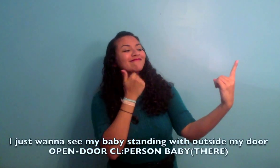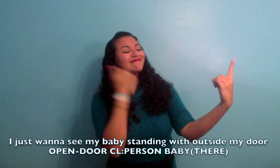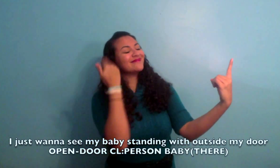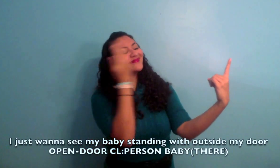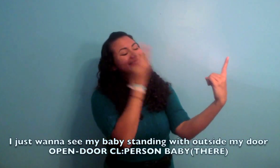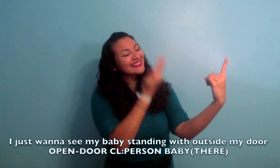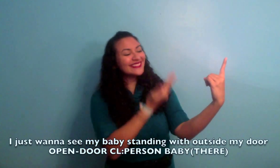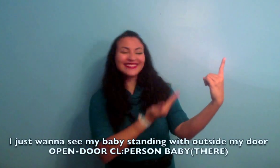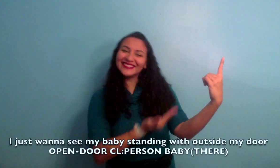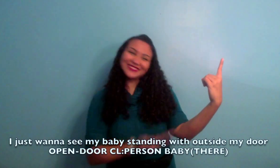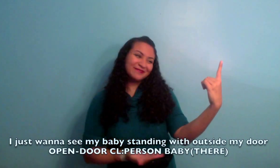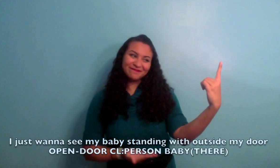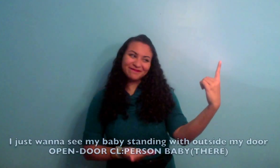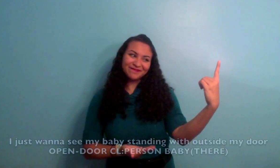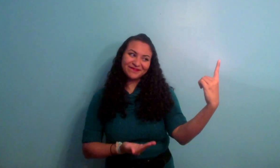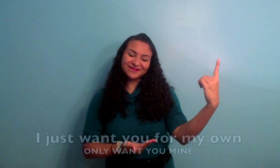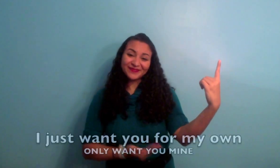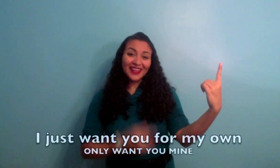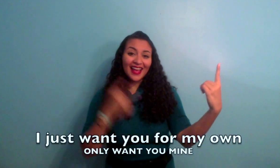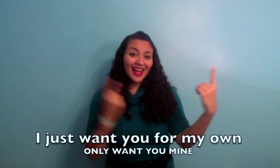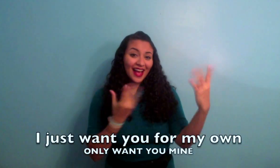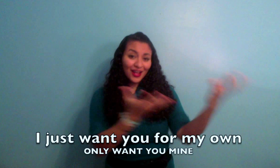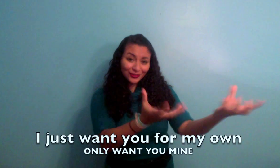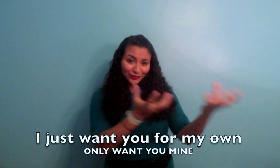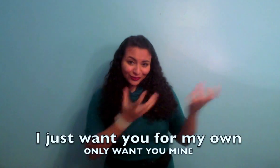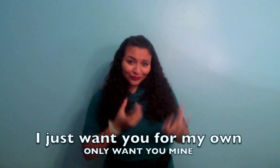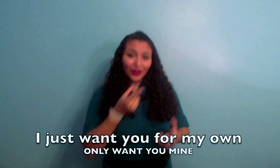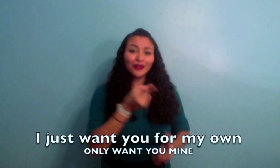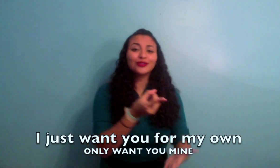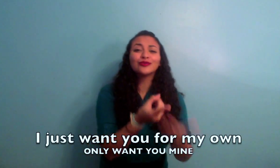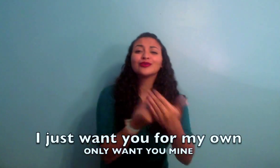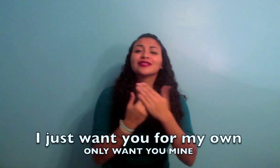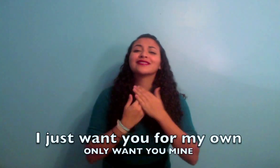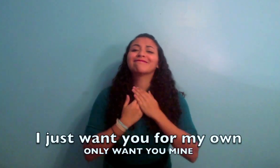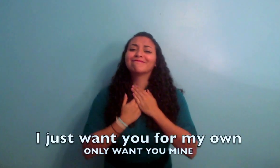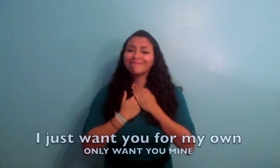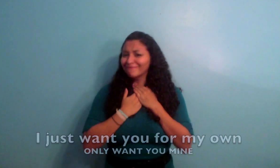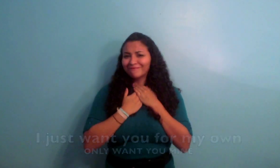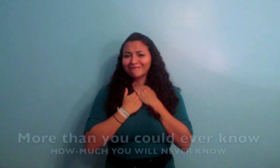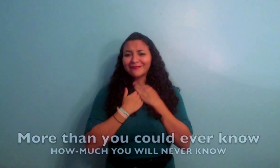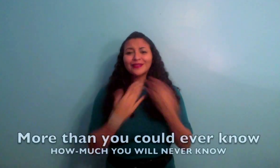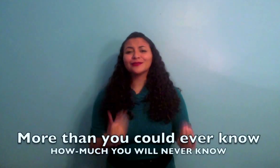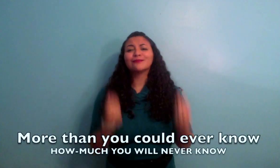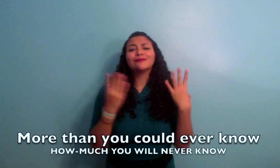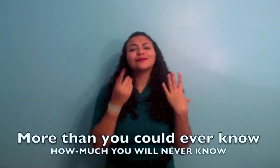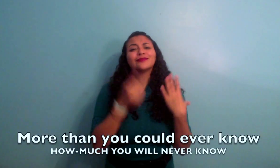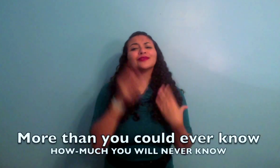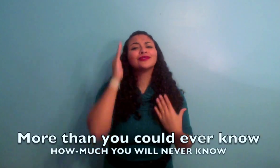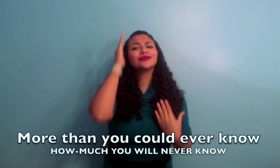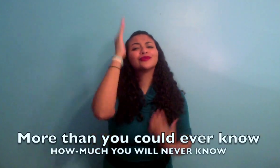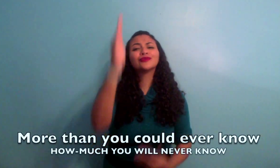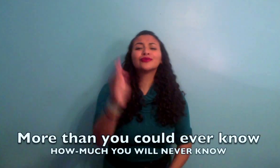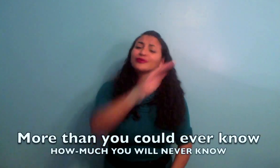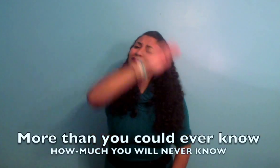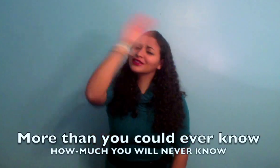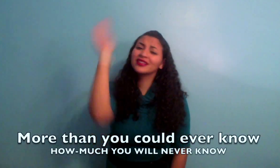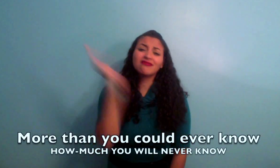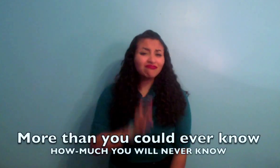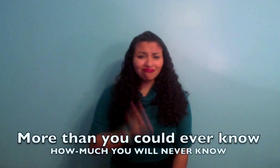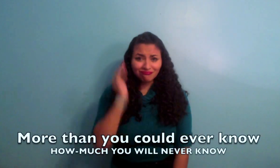outside my door Oh I just want you on my own More than you could ever know